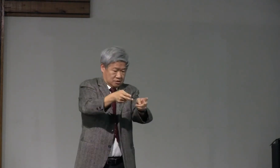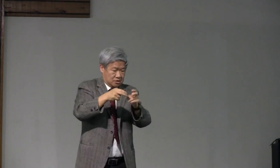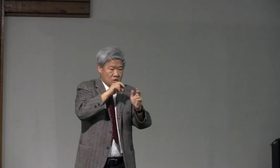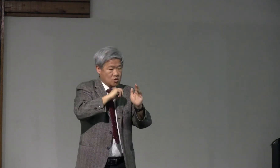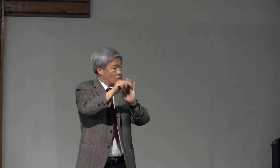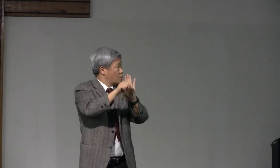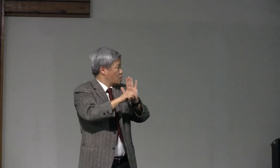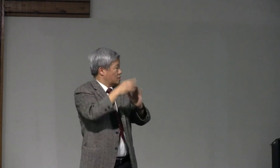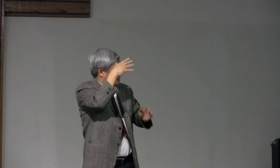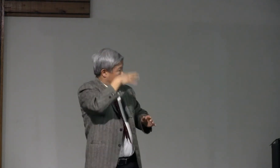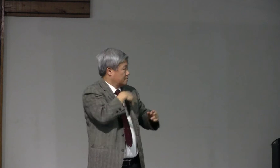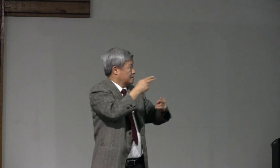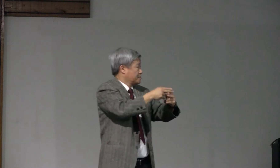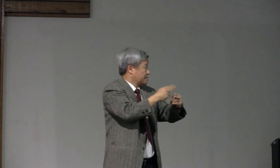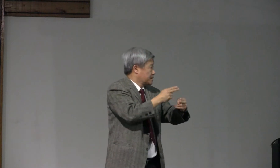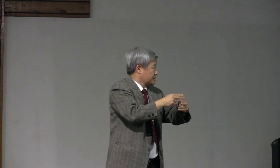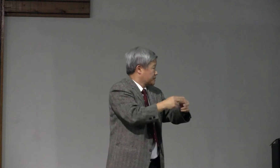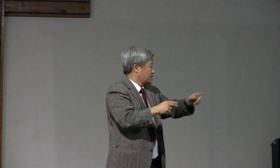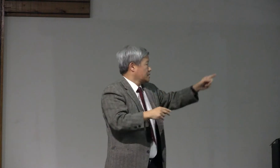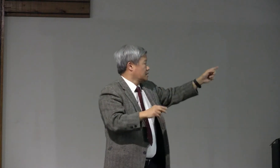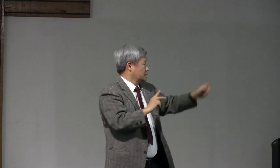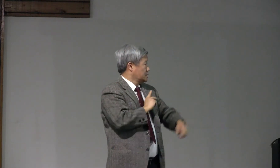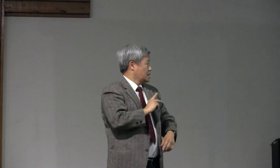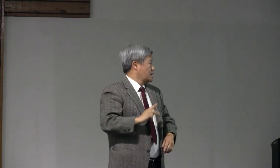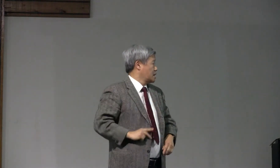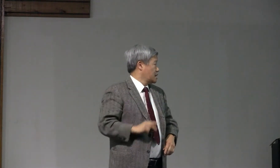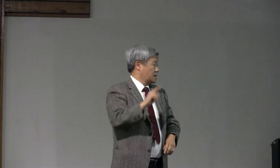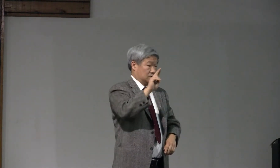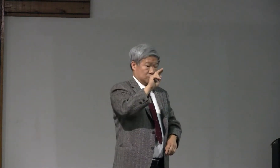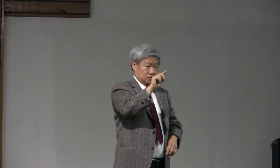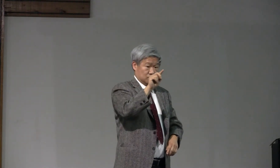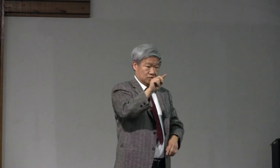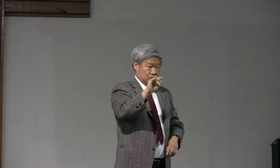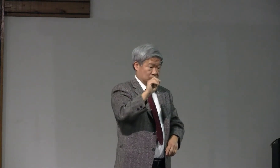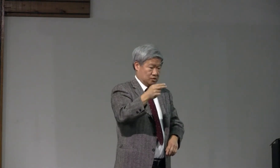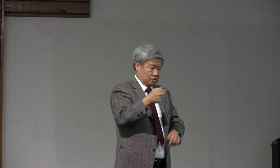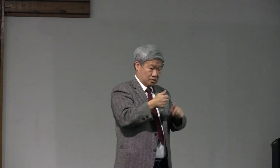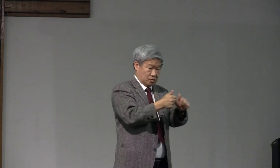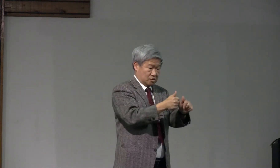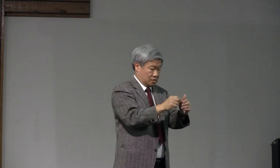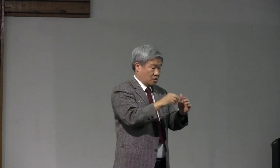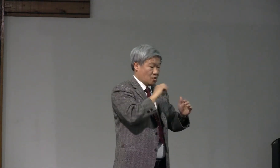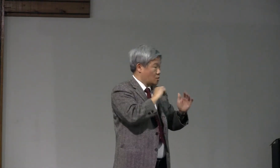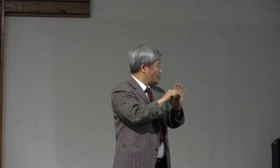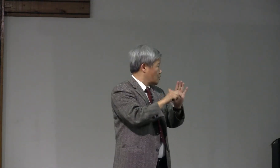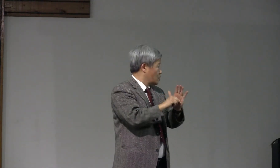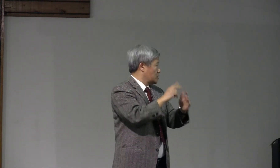Look at history from the Old Testament. King Uzziah.